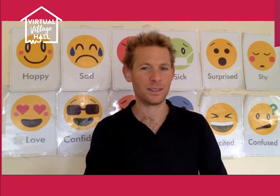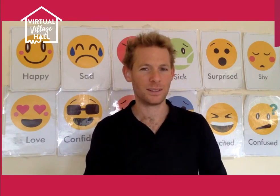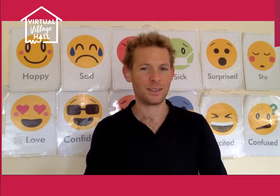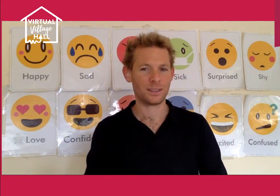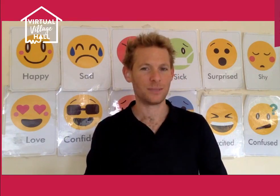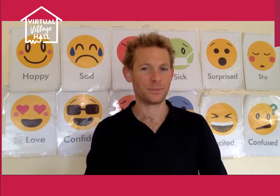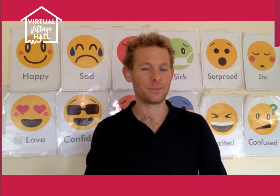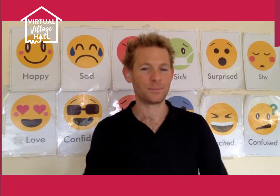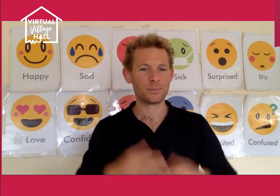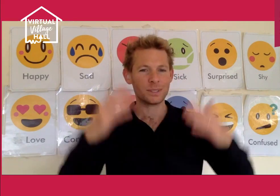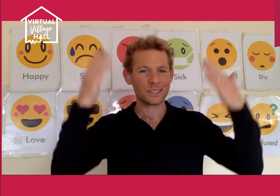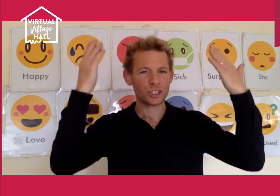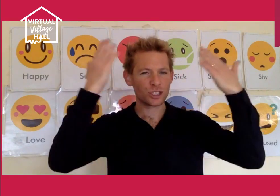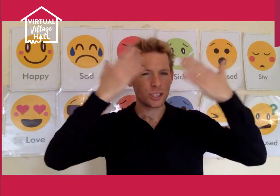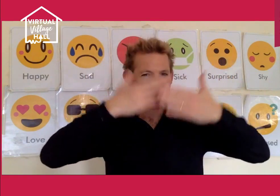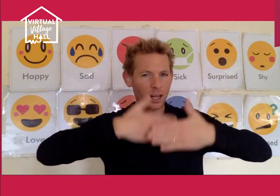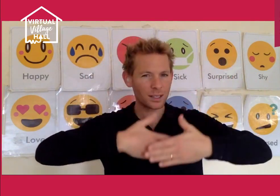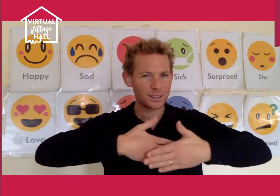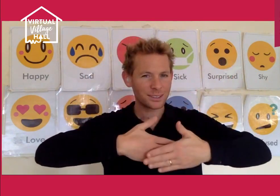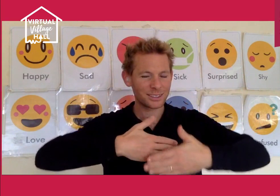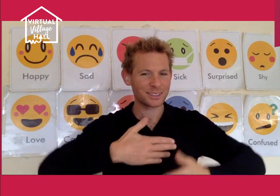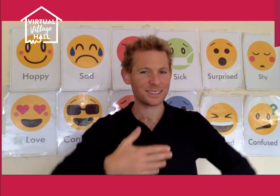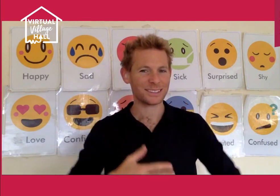Okay, I've got one more actually.